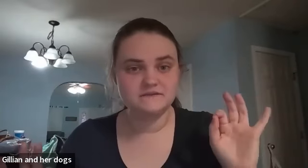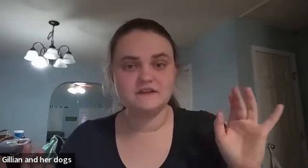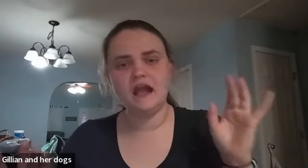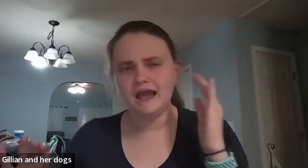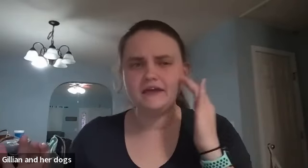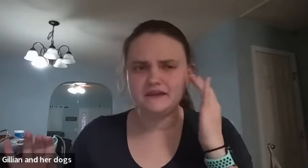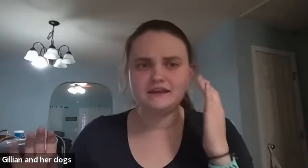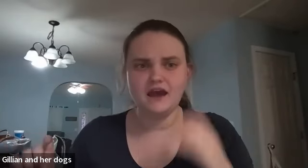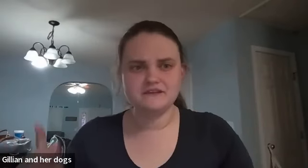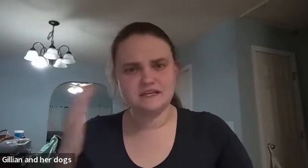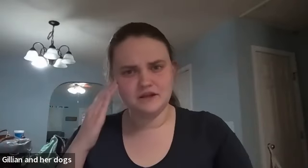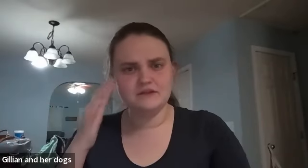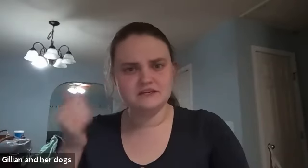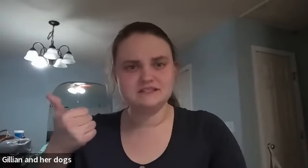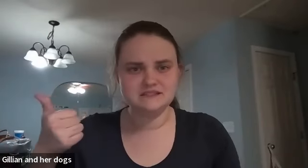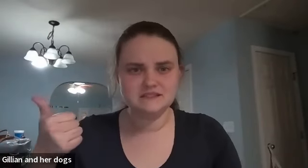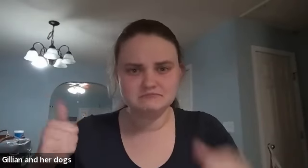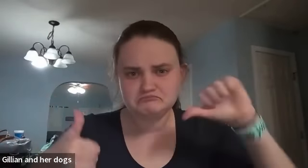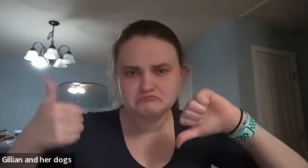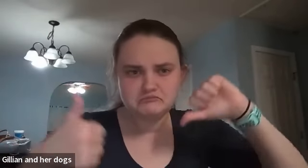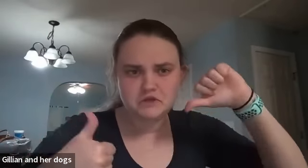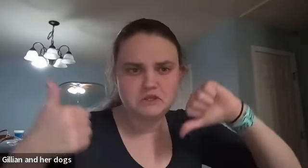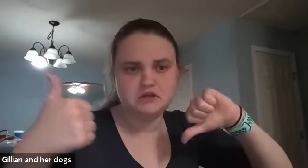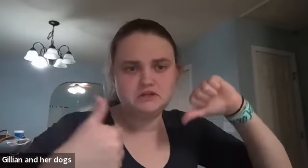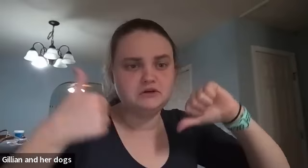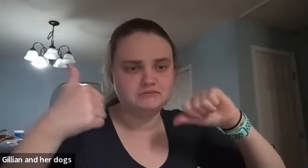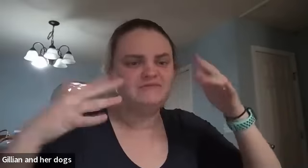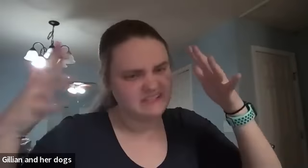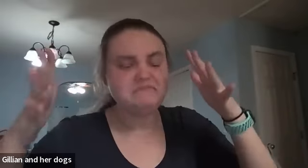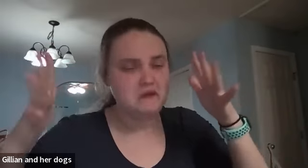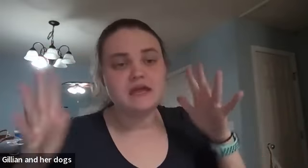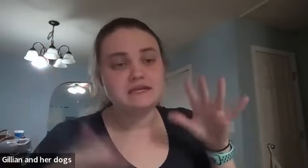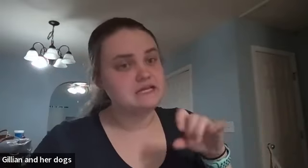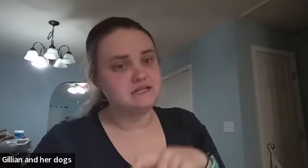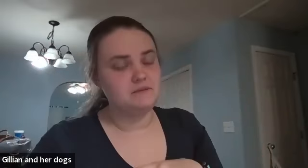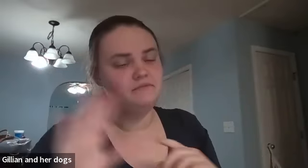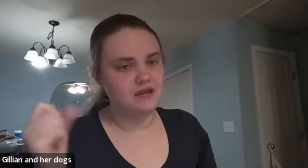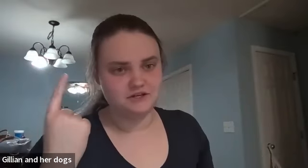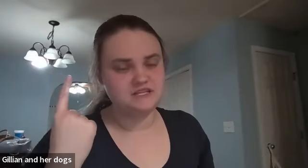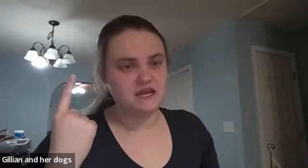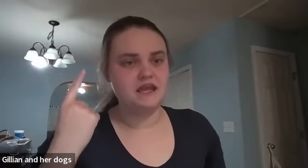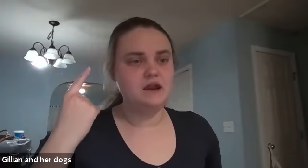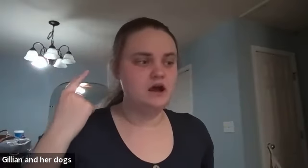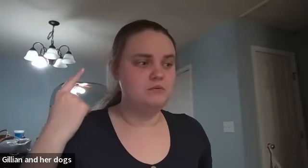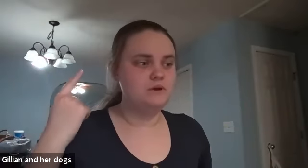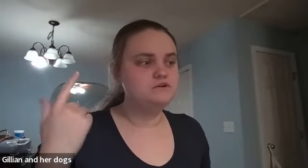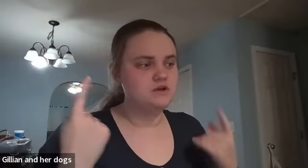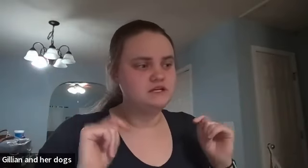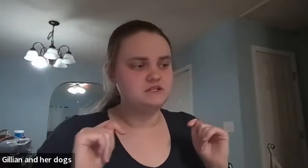Feel like, I think I got this. I know this. I mean, you can do, it takes time. I understand. And we will try